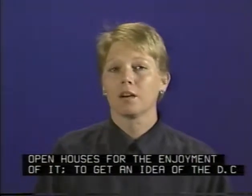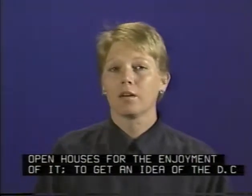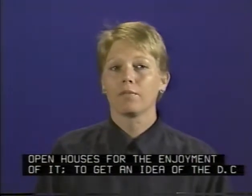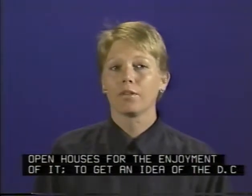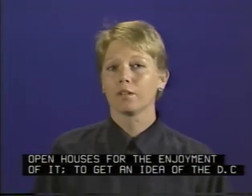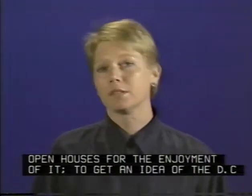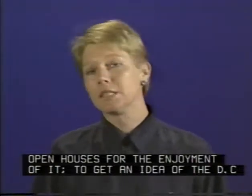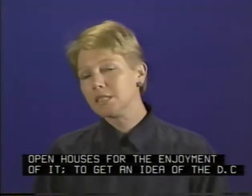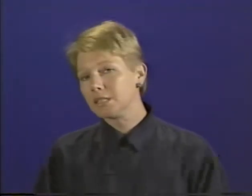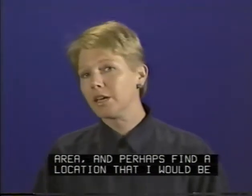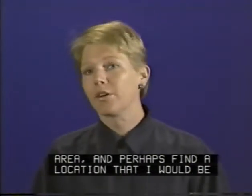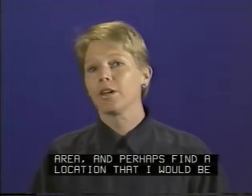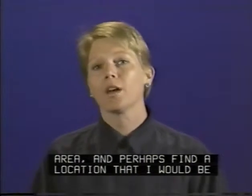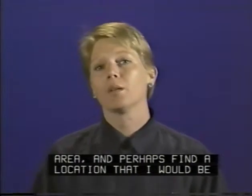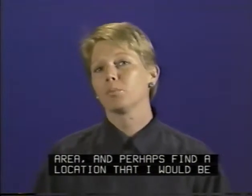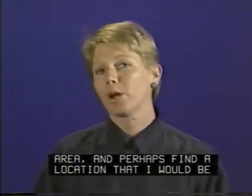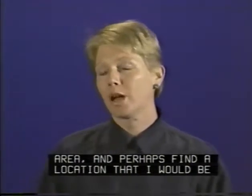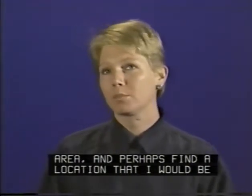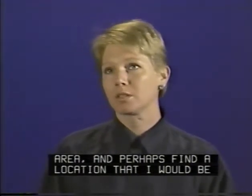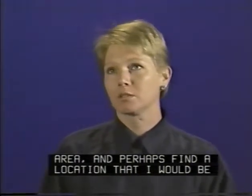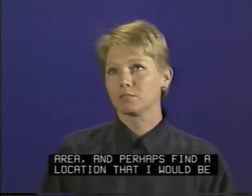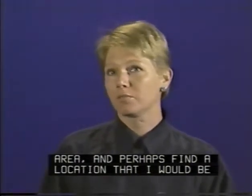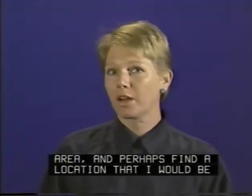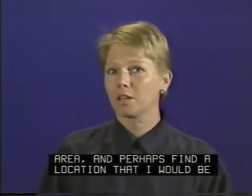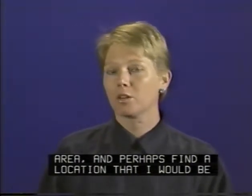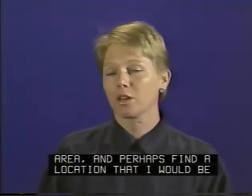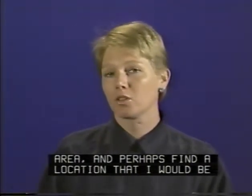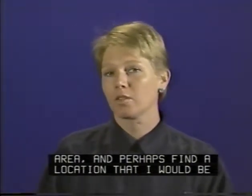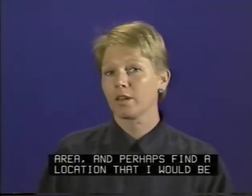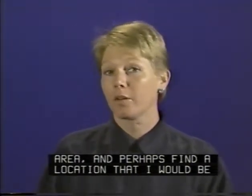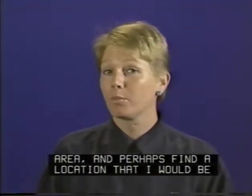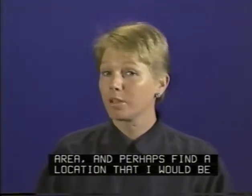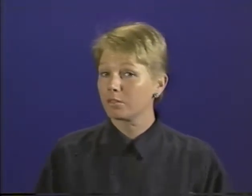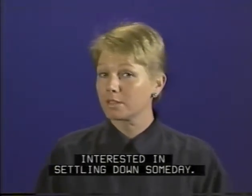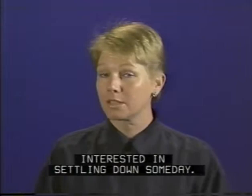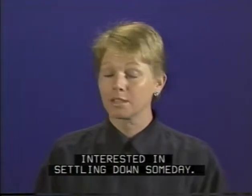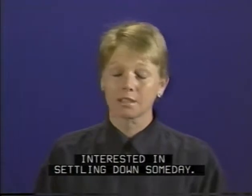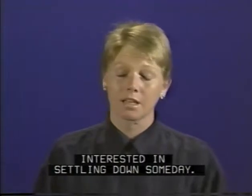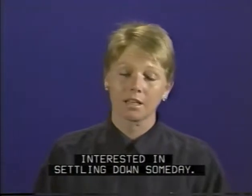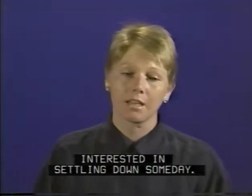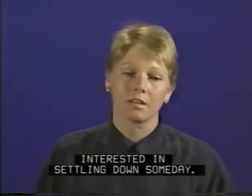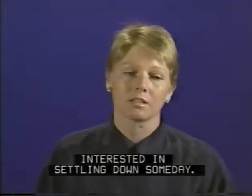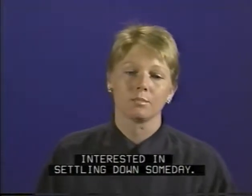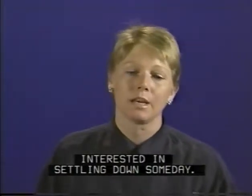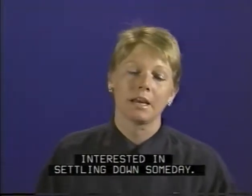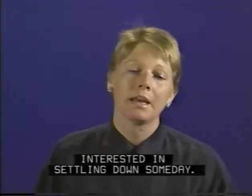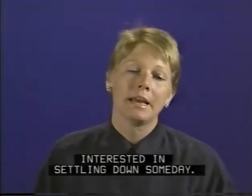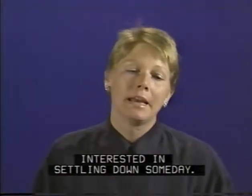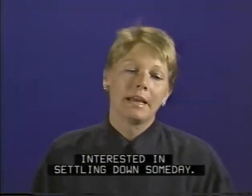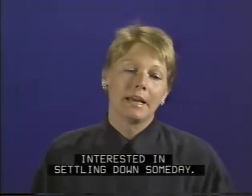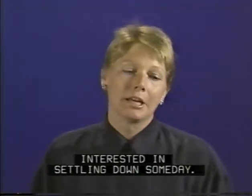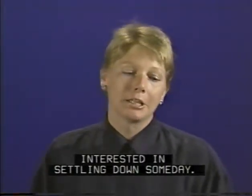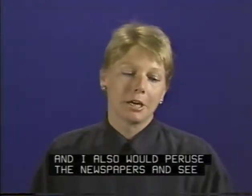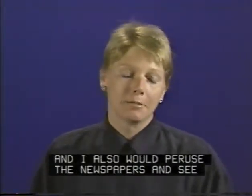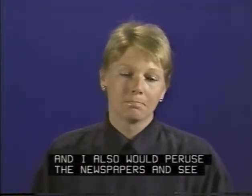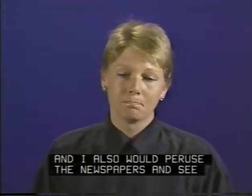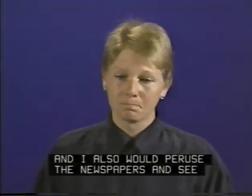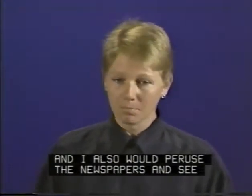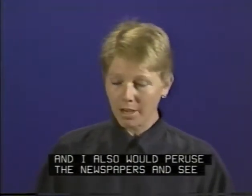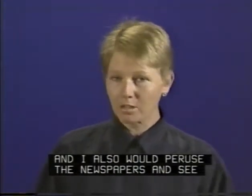of the DC area and perhaps find a location that I would be interested in settling down someday. And I also